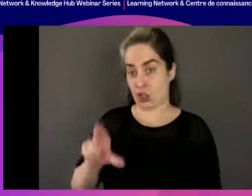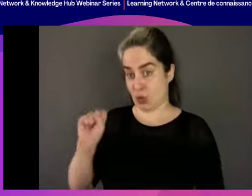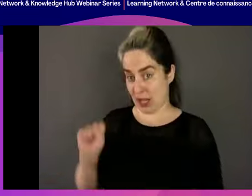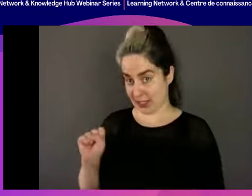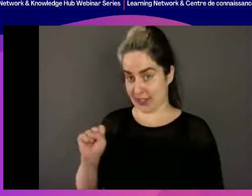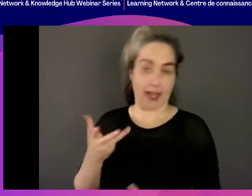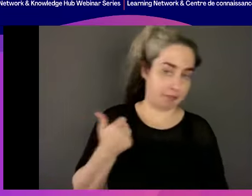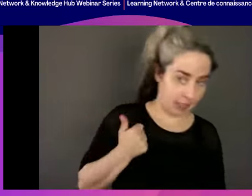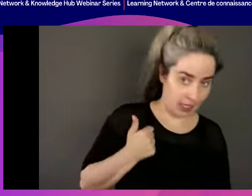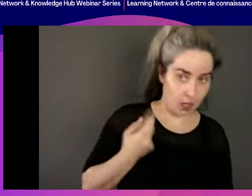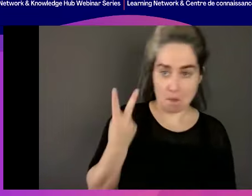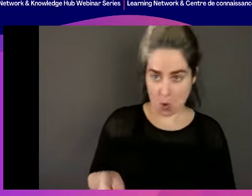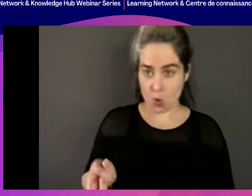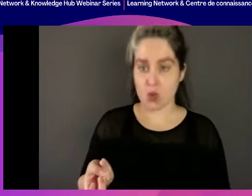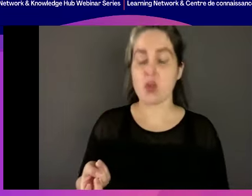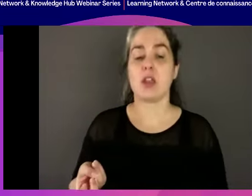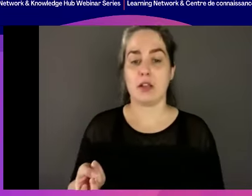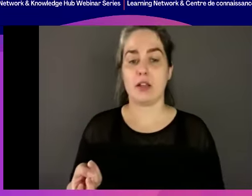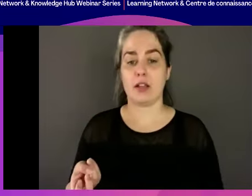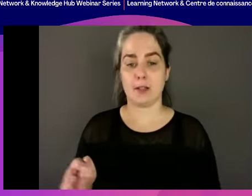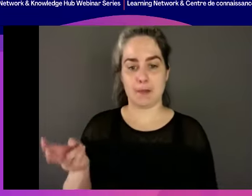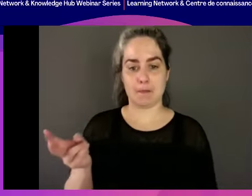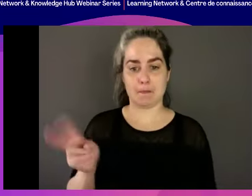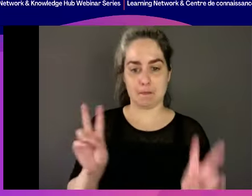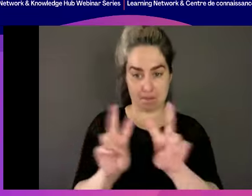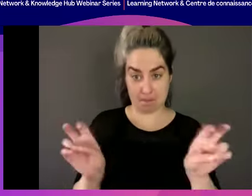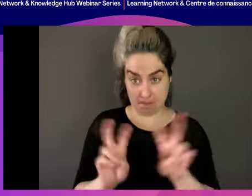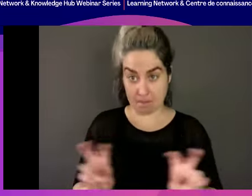Canada. And they found that those with